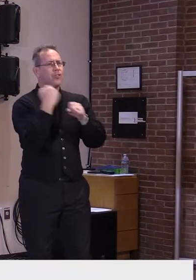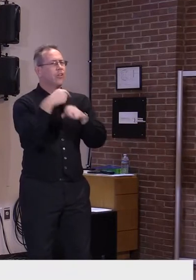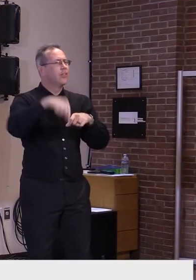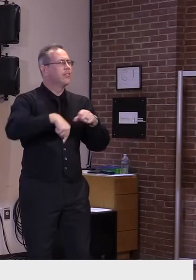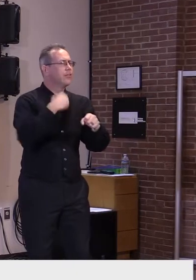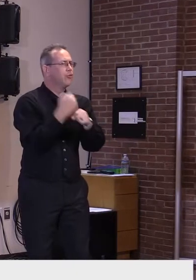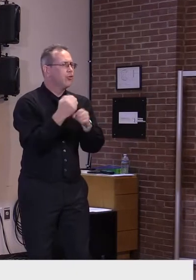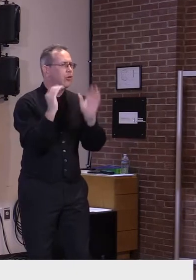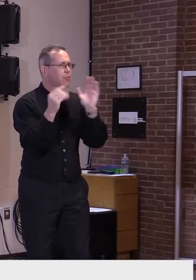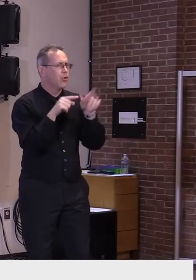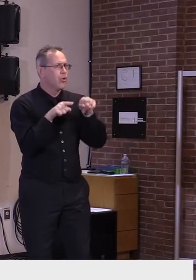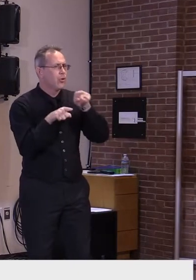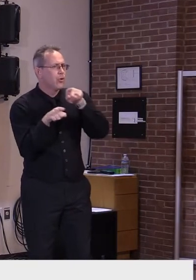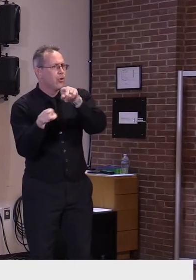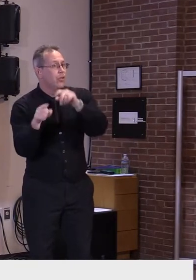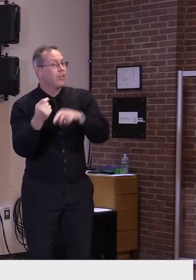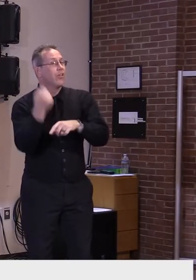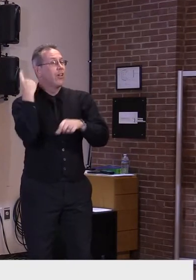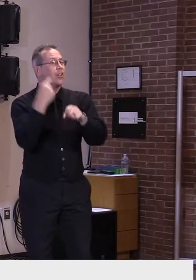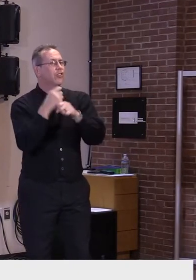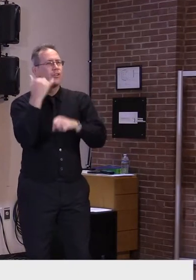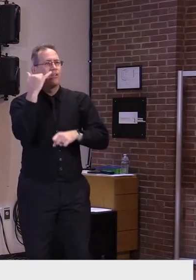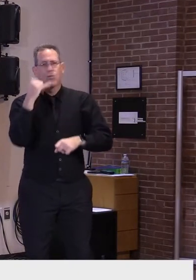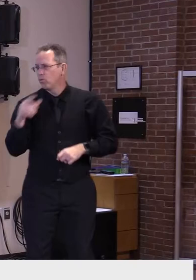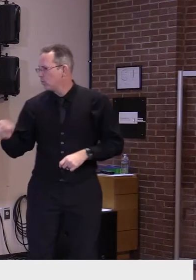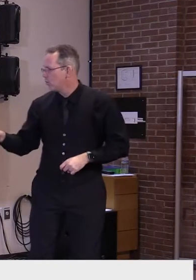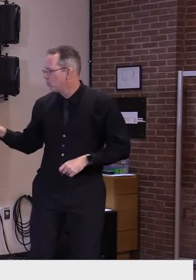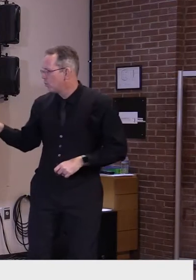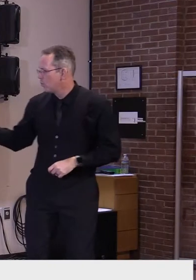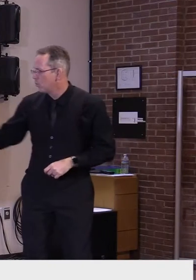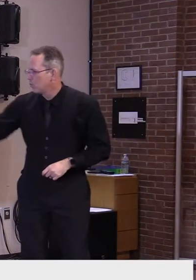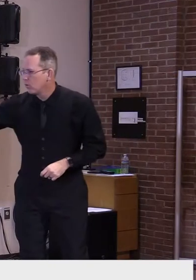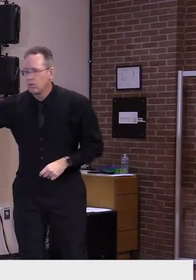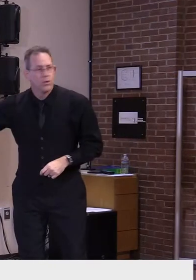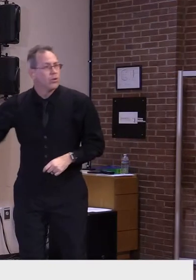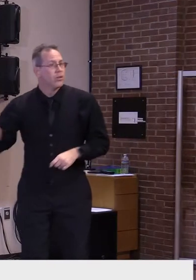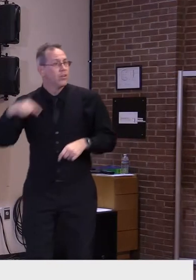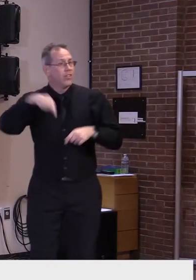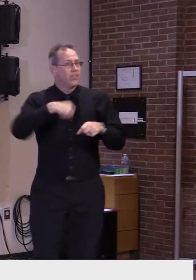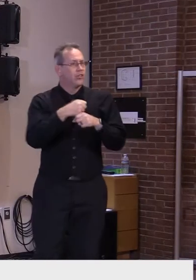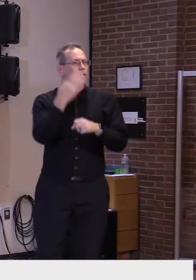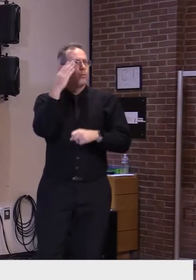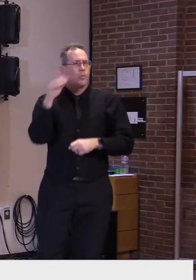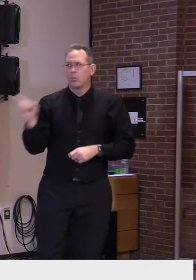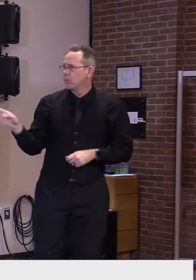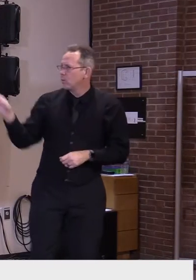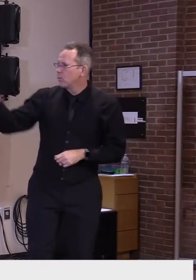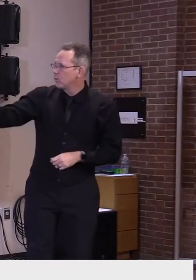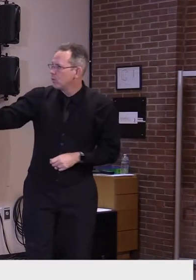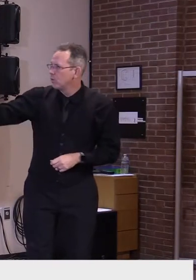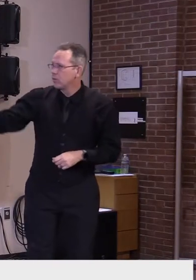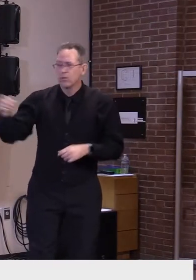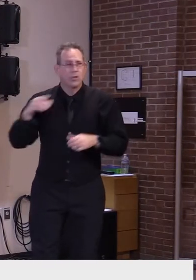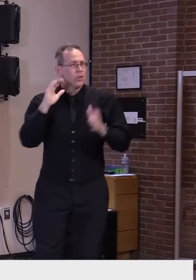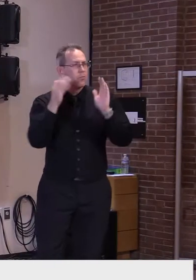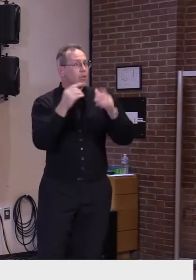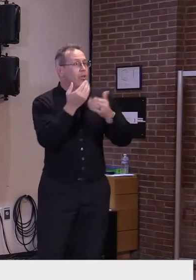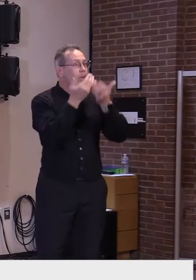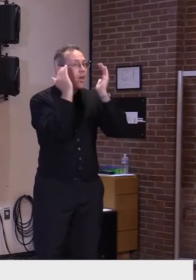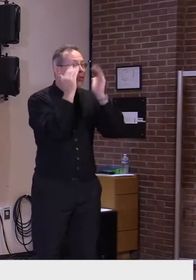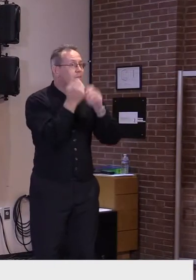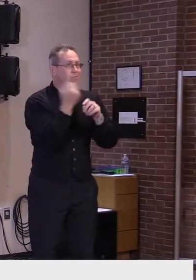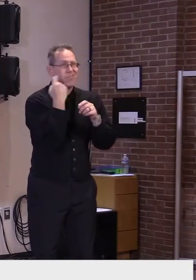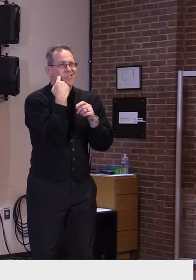it last week, but wanted to overlay some of the upcoming holidays and some of the holidays that we experienced last year. You can see that